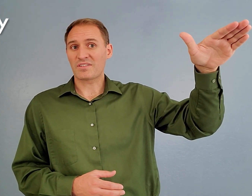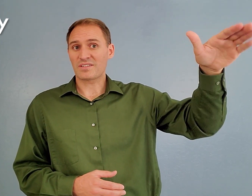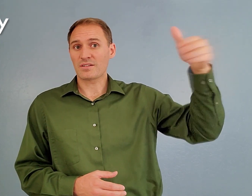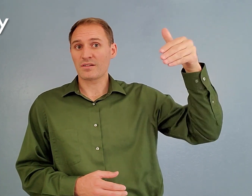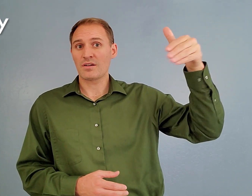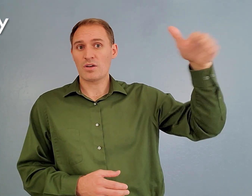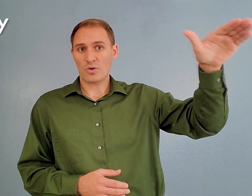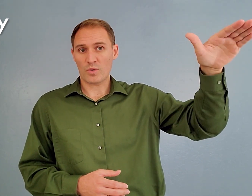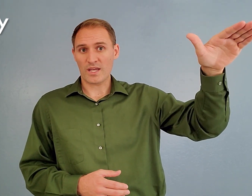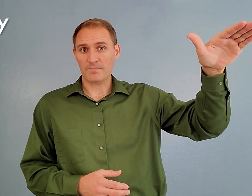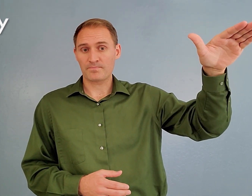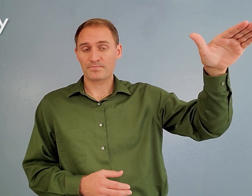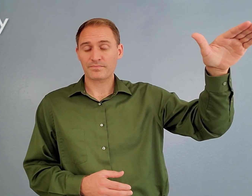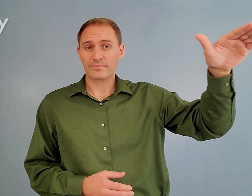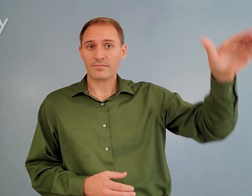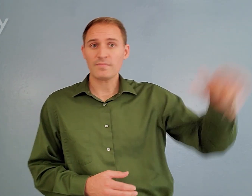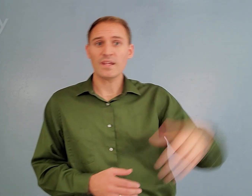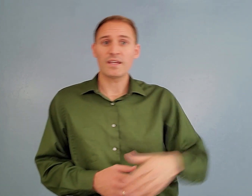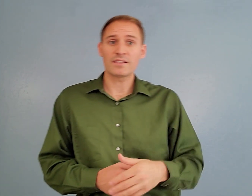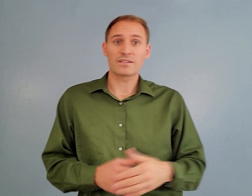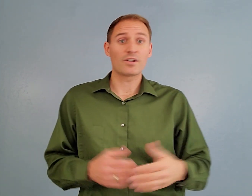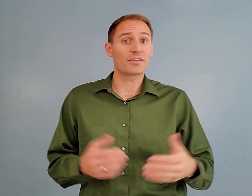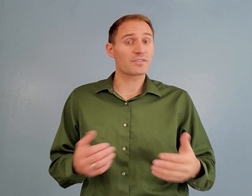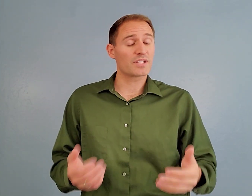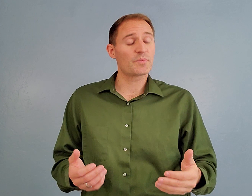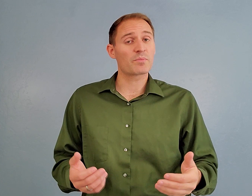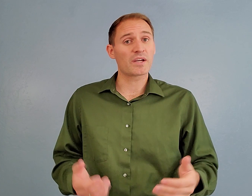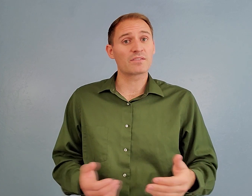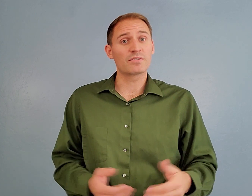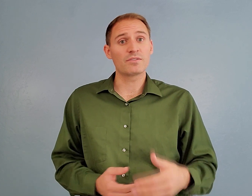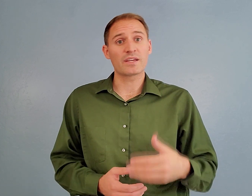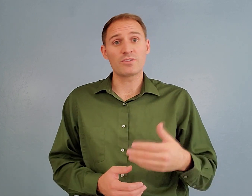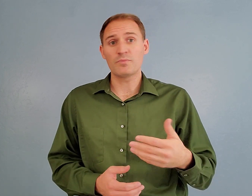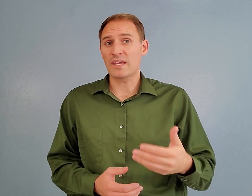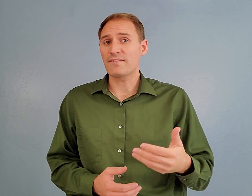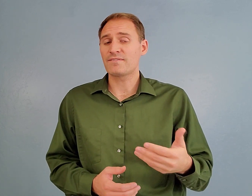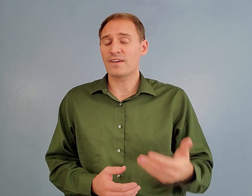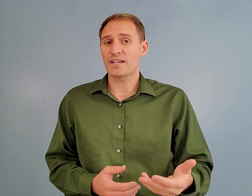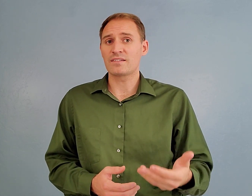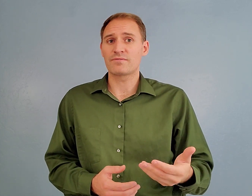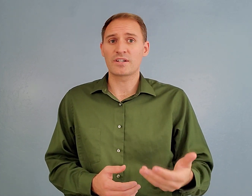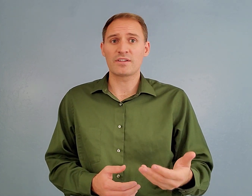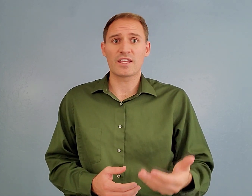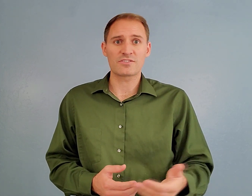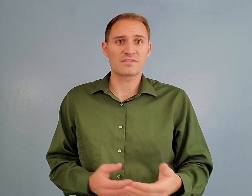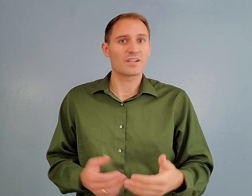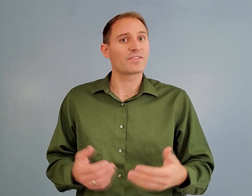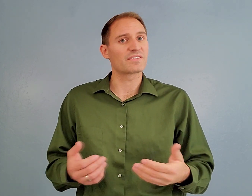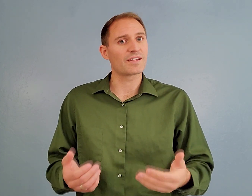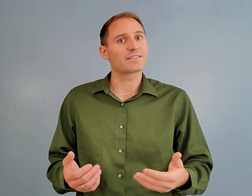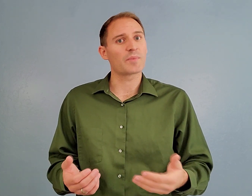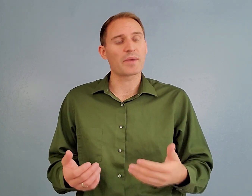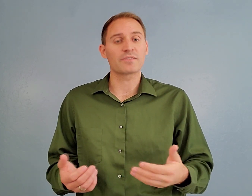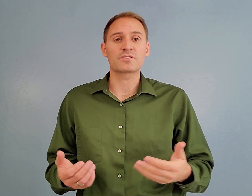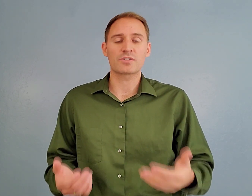person away. And also keep in mind too that you may find variations of the signs I'm about to show